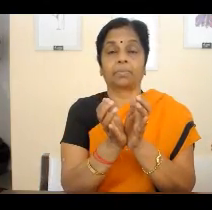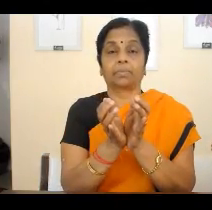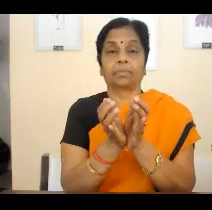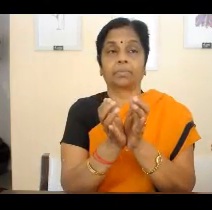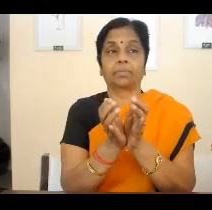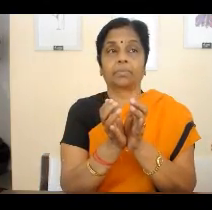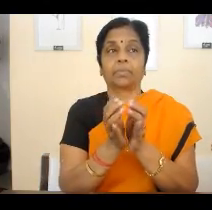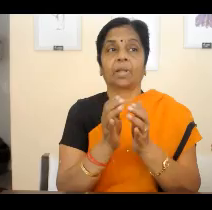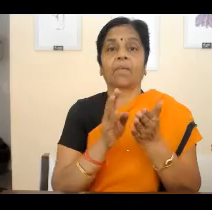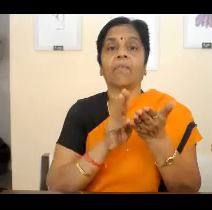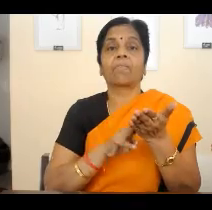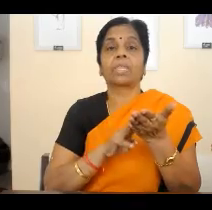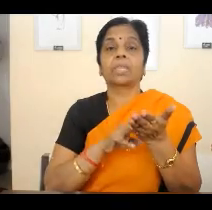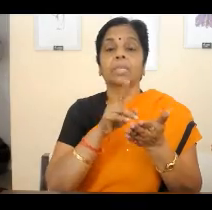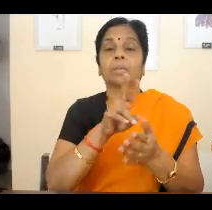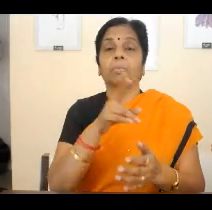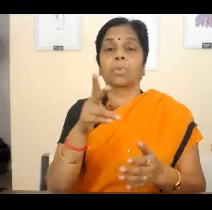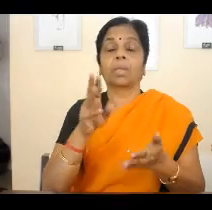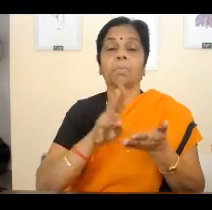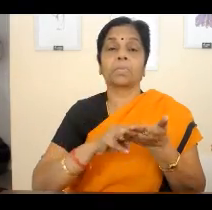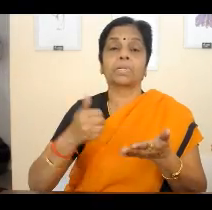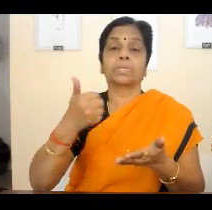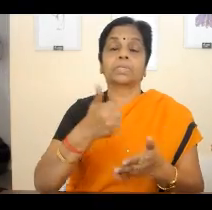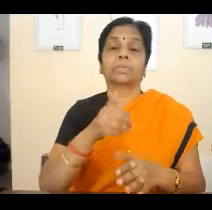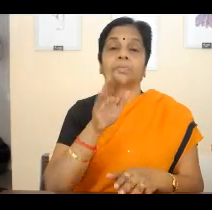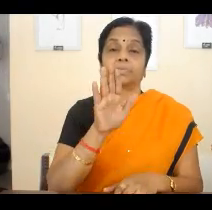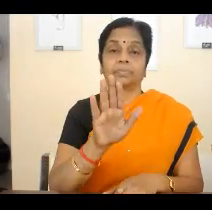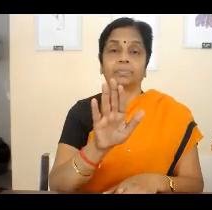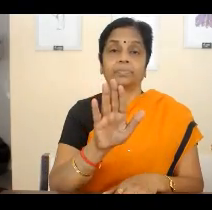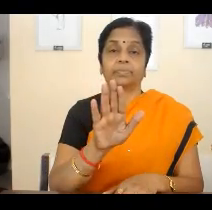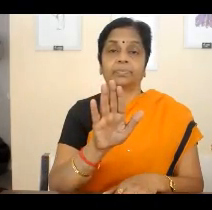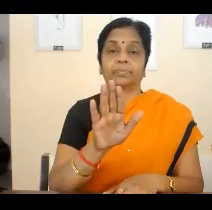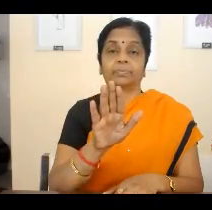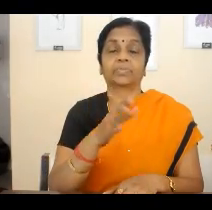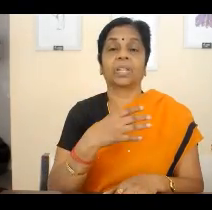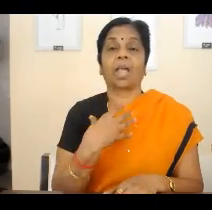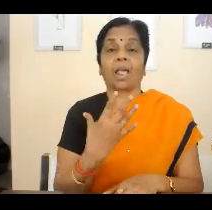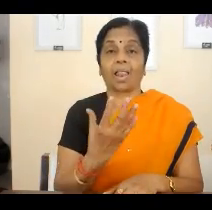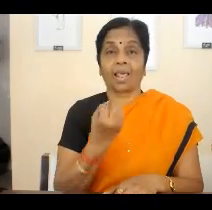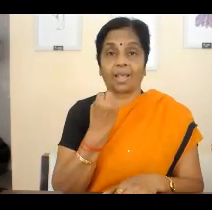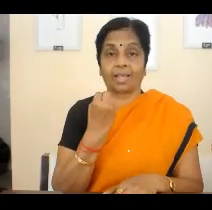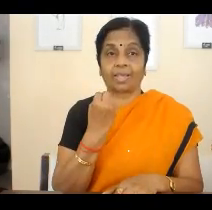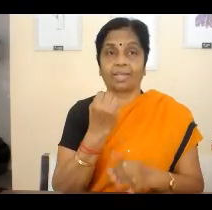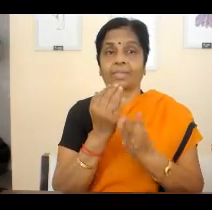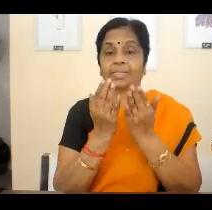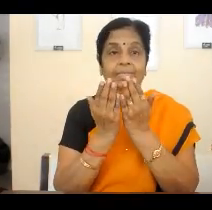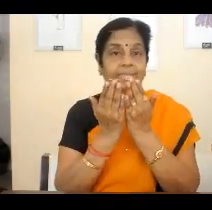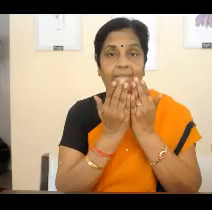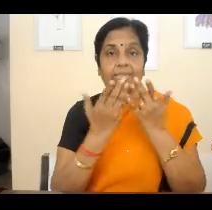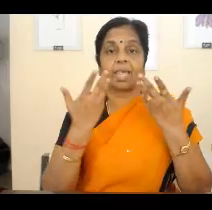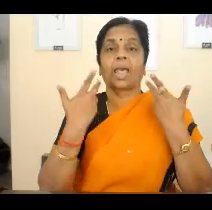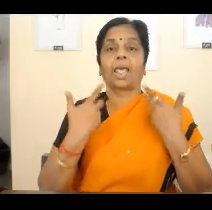with the members of various ministries like education, health,